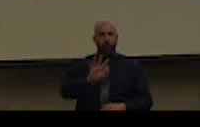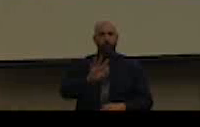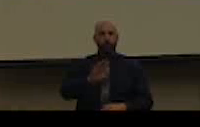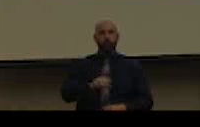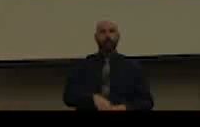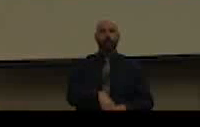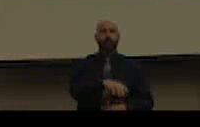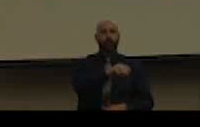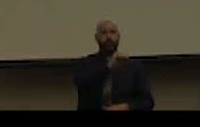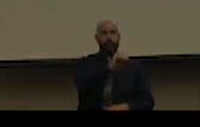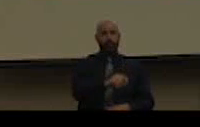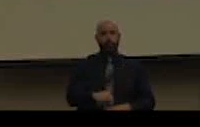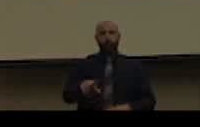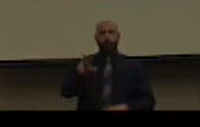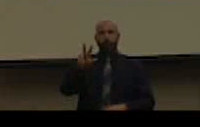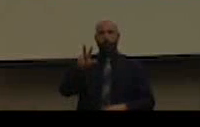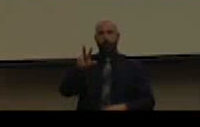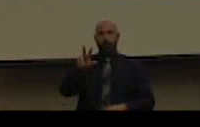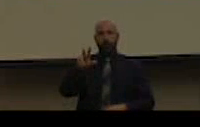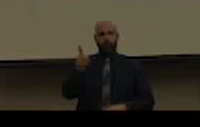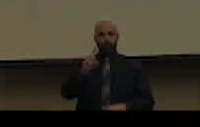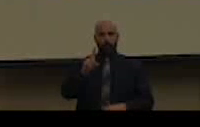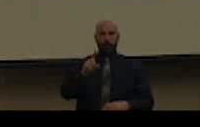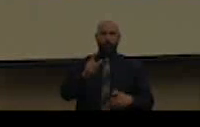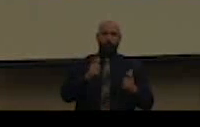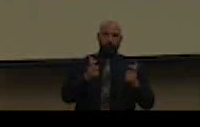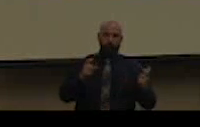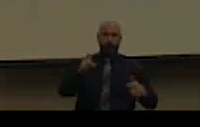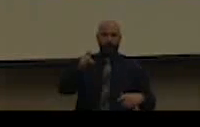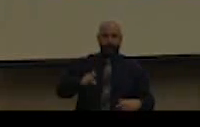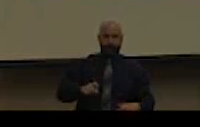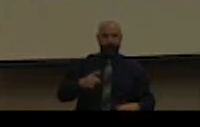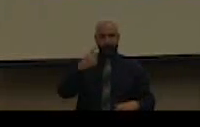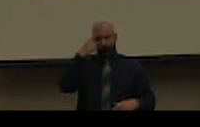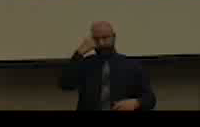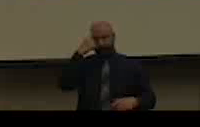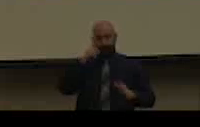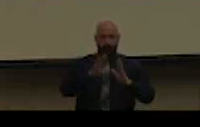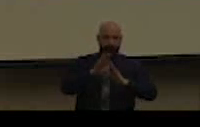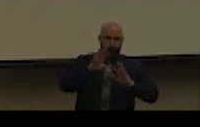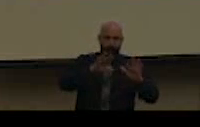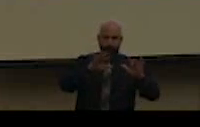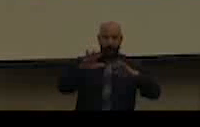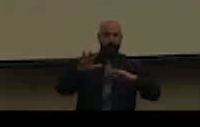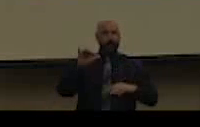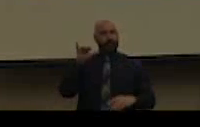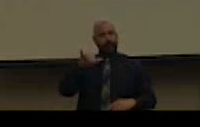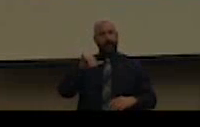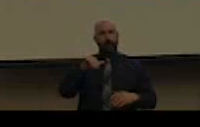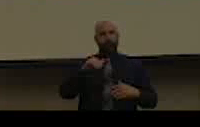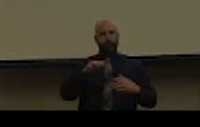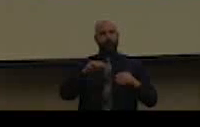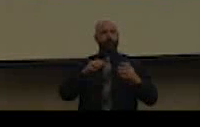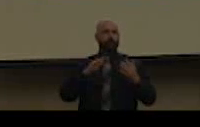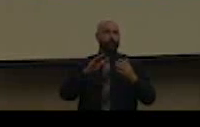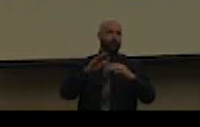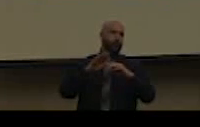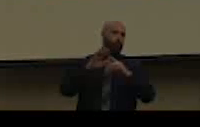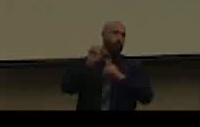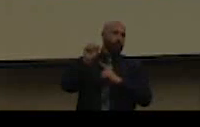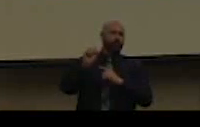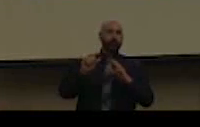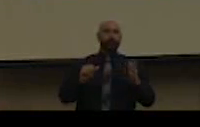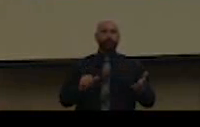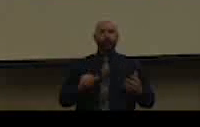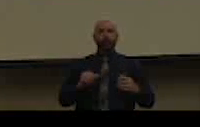brain development, I mean, all of the things were kind of firing at that point, that we're not covering children when most of the brain development